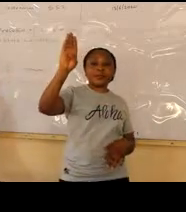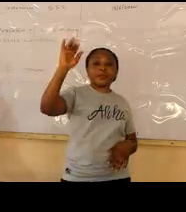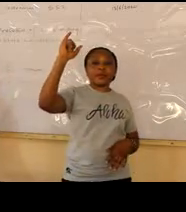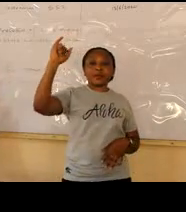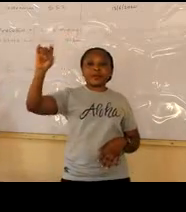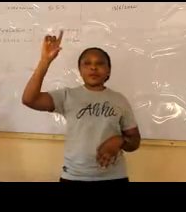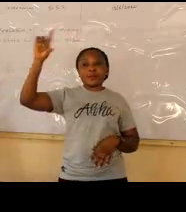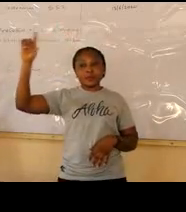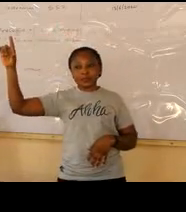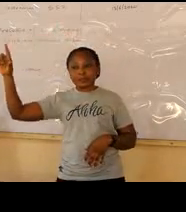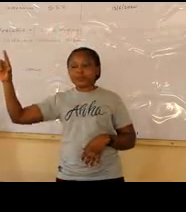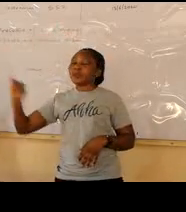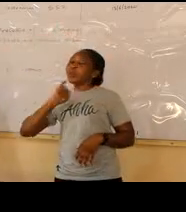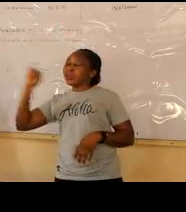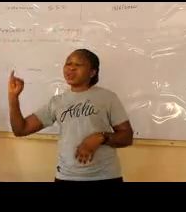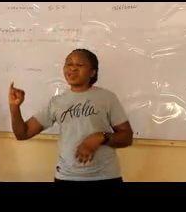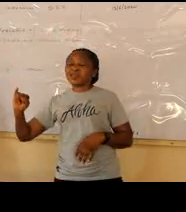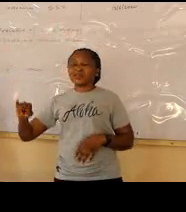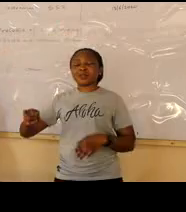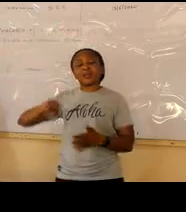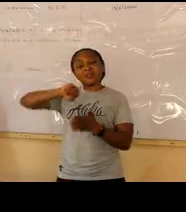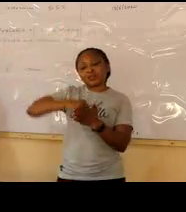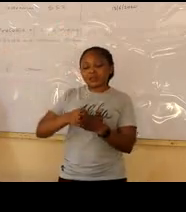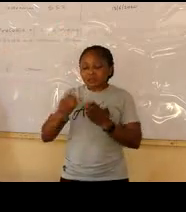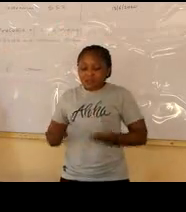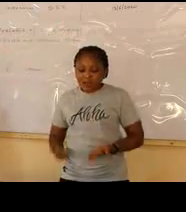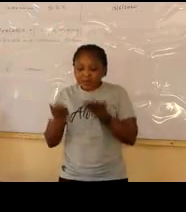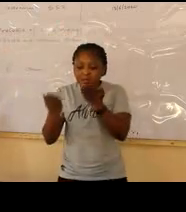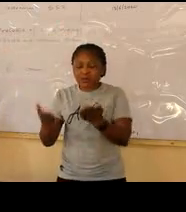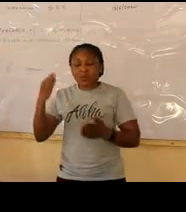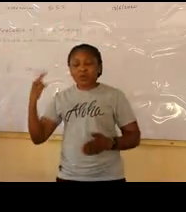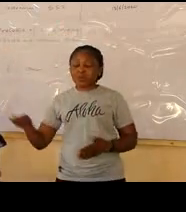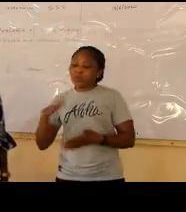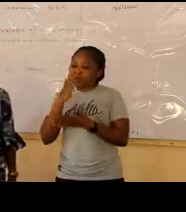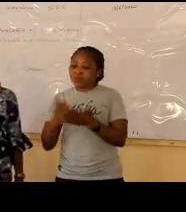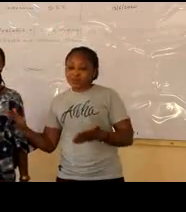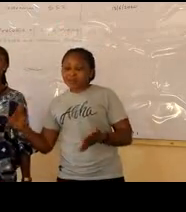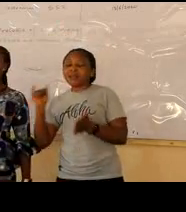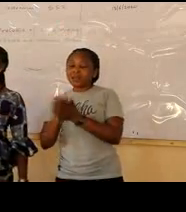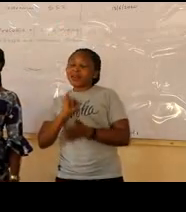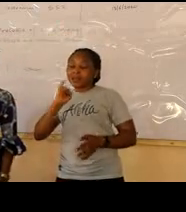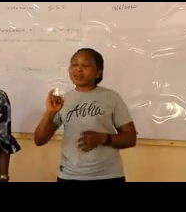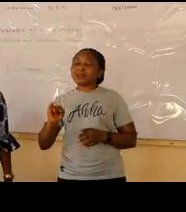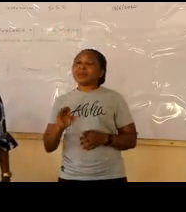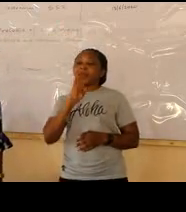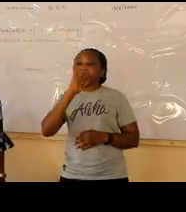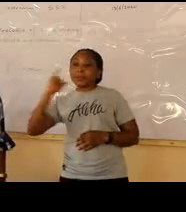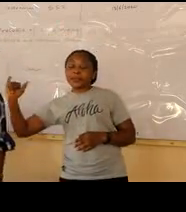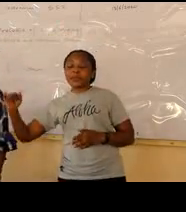proposal of what? Action that is still under what? Discussion in the